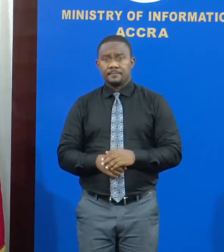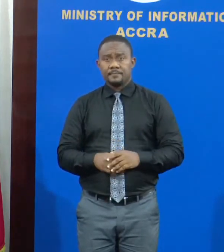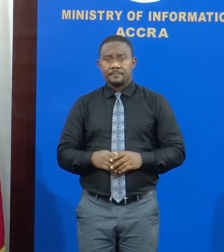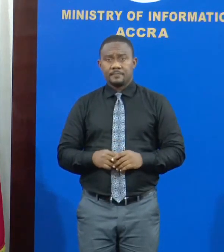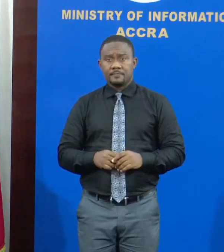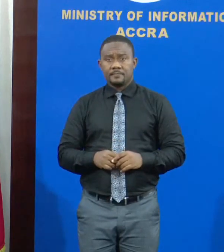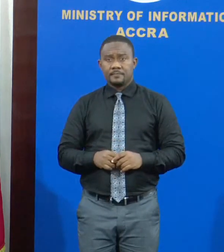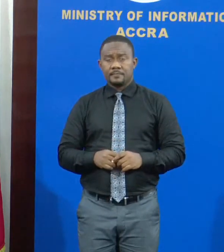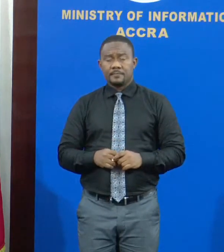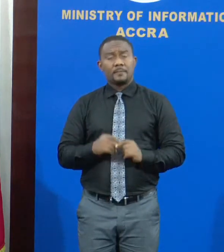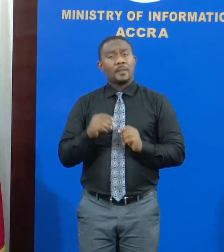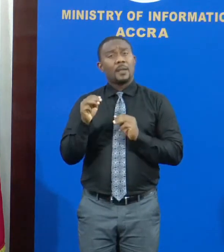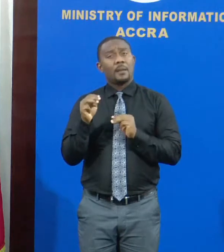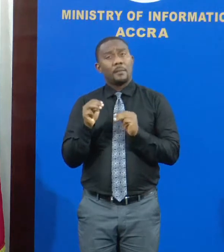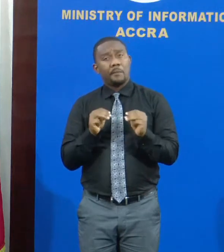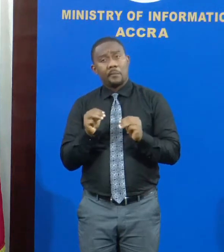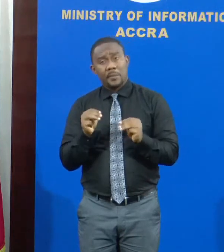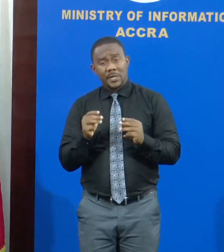in managing